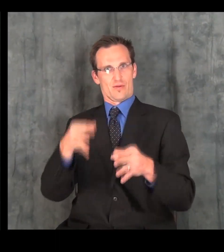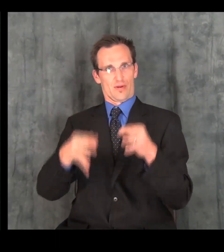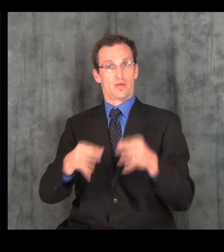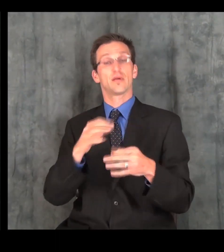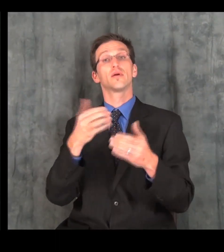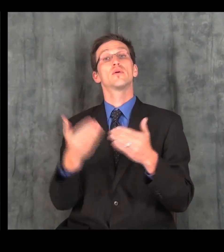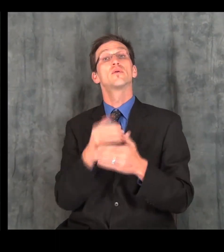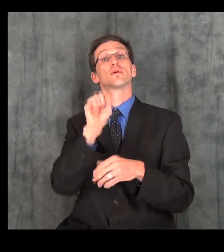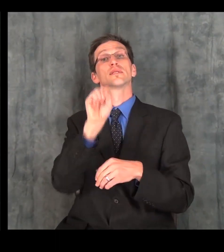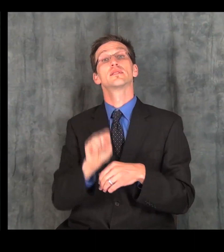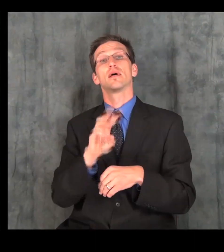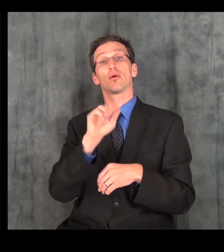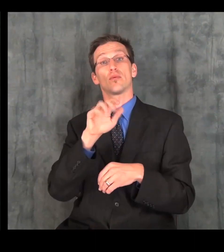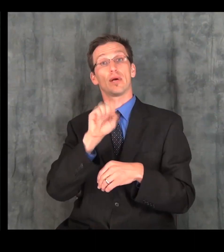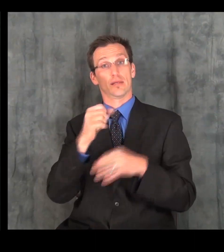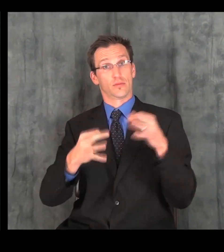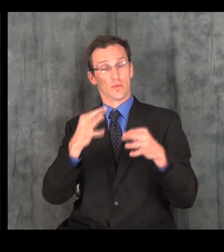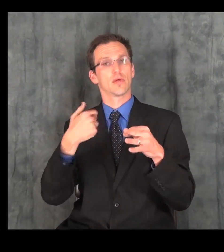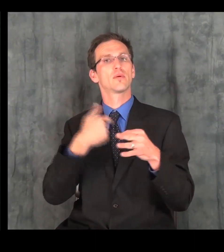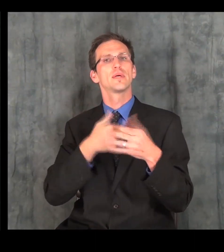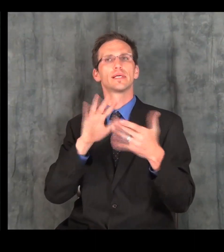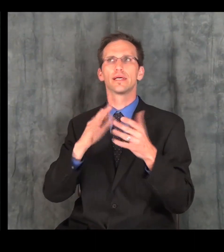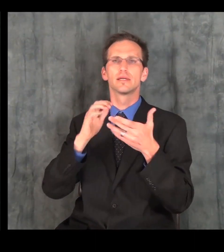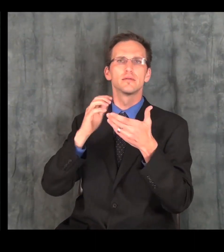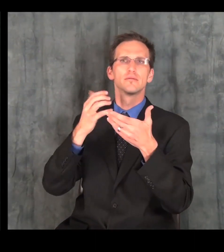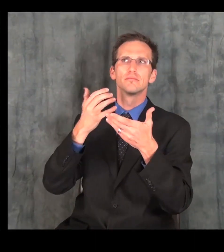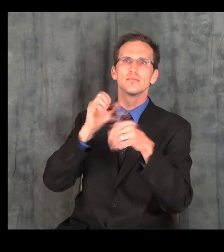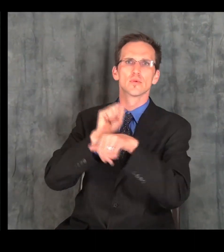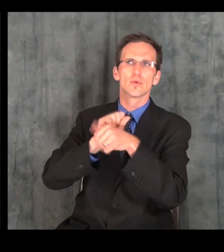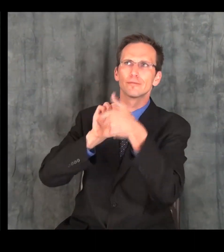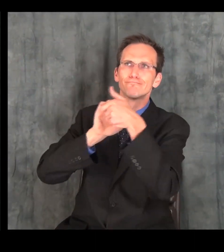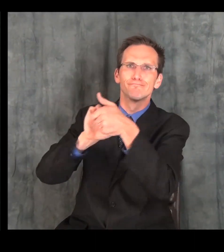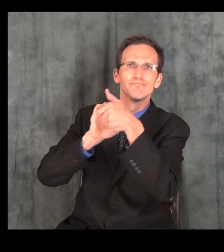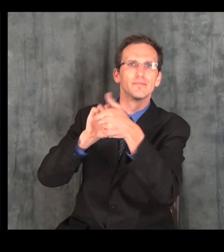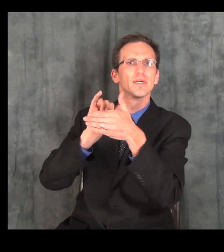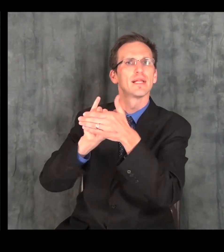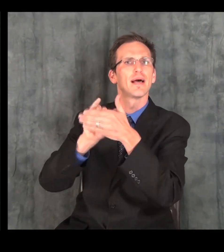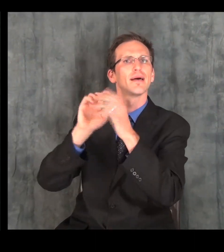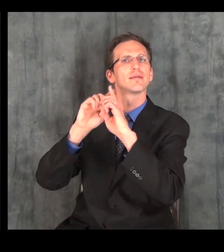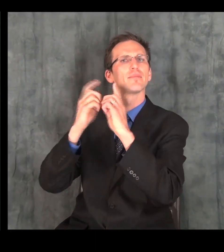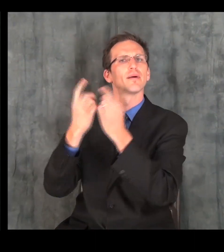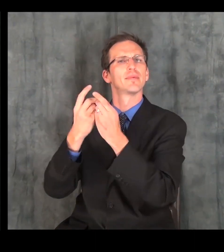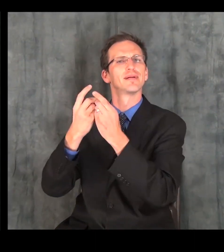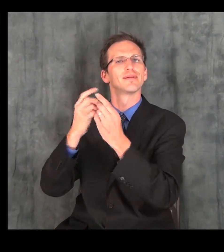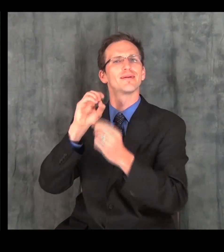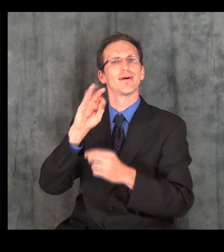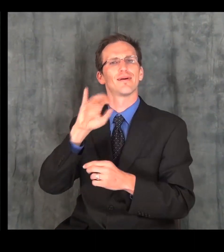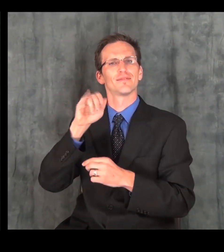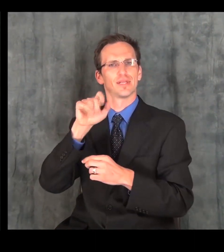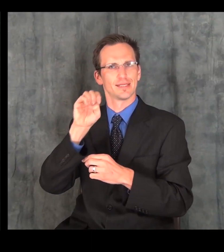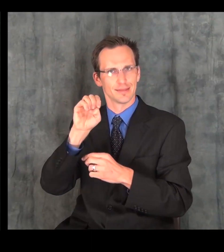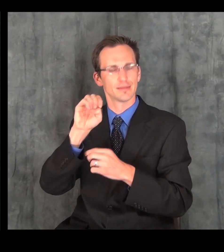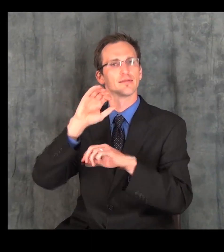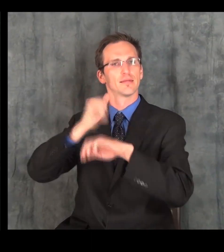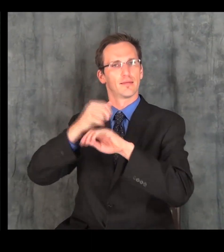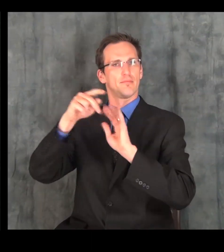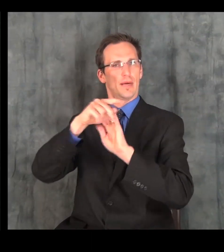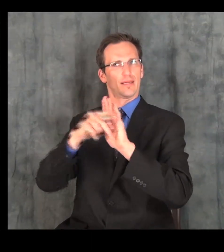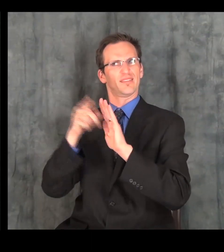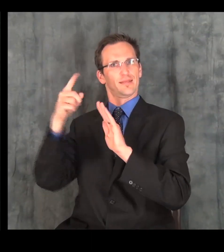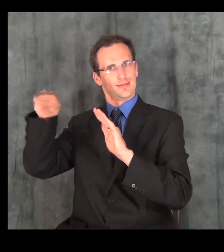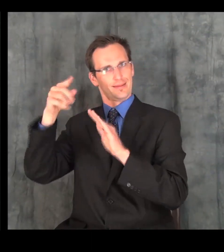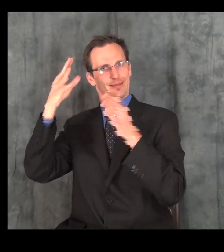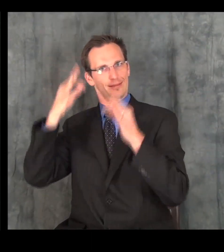we worked with the department to formulate a policy, and they have actually decided to trial the system, but